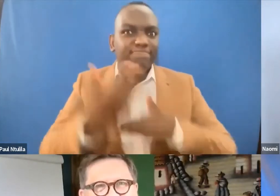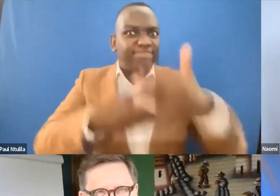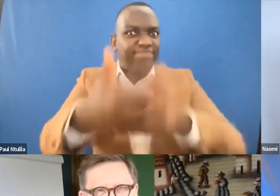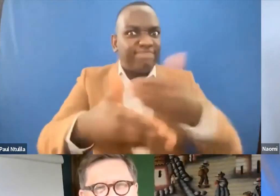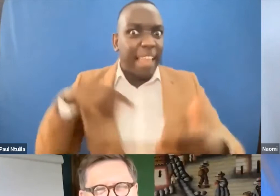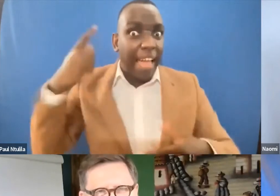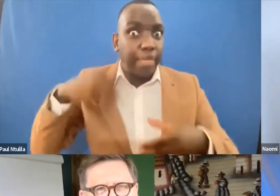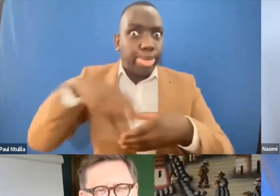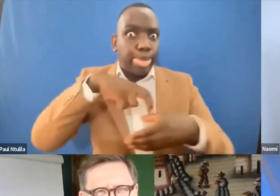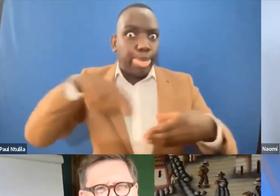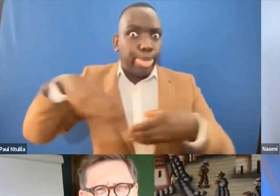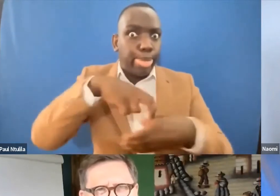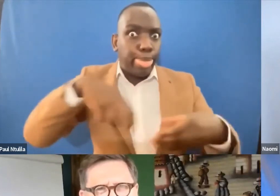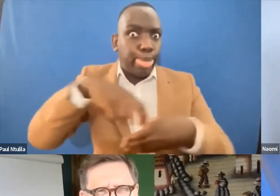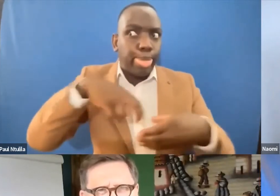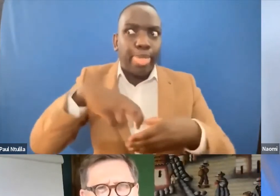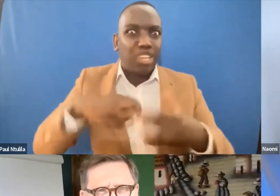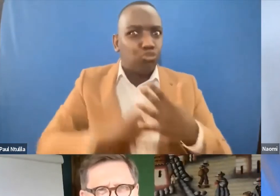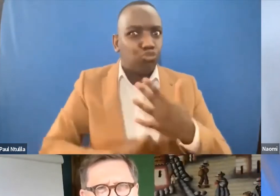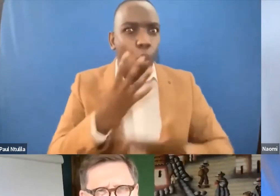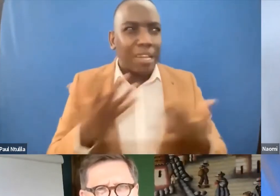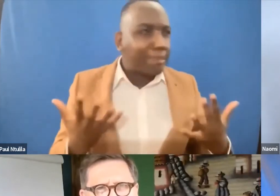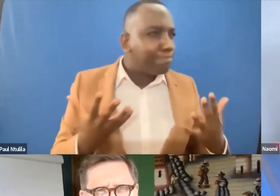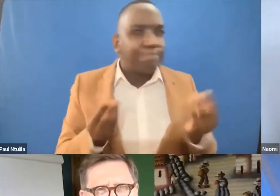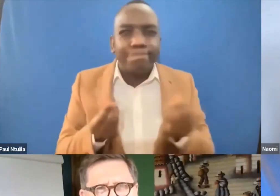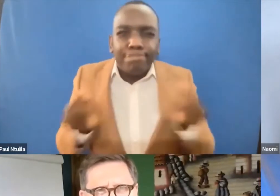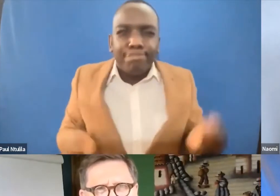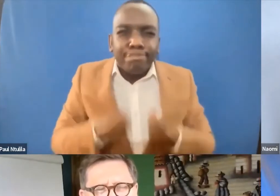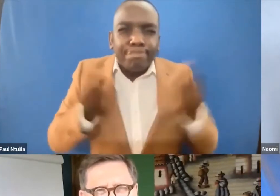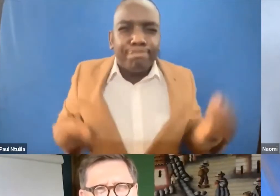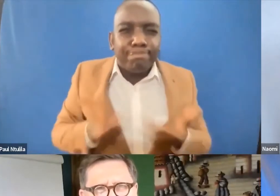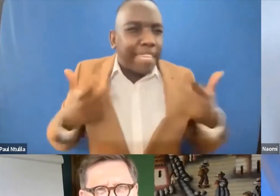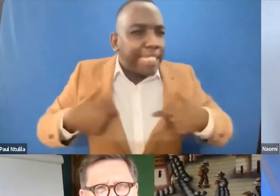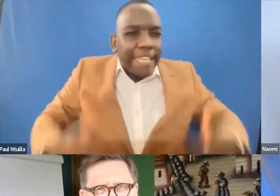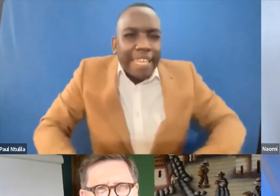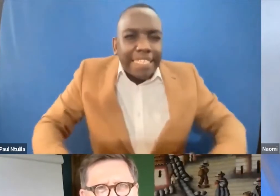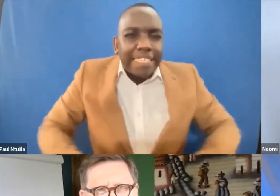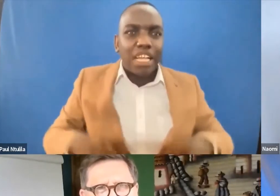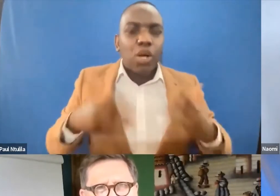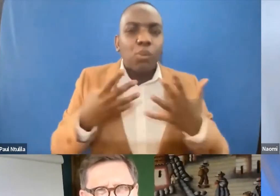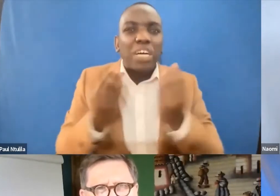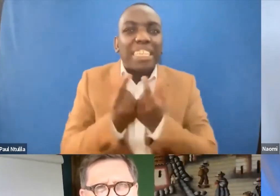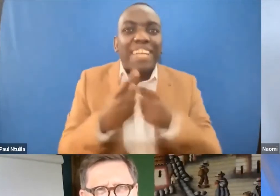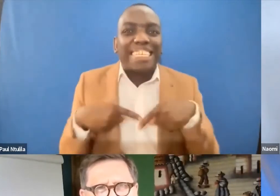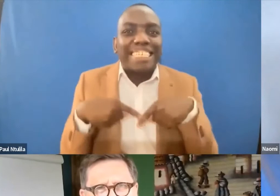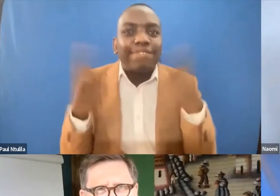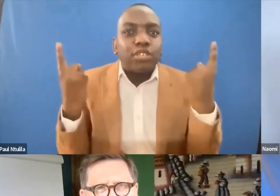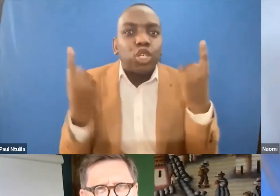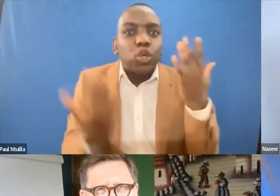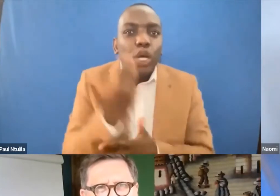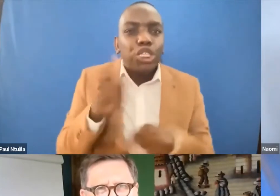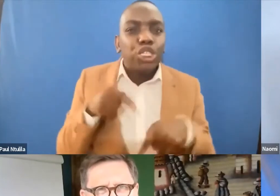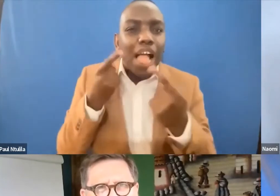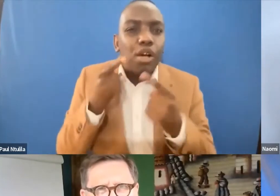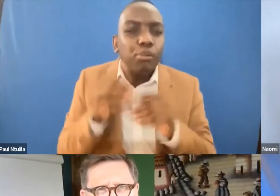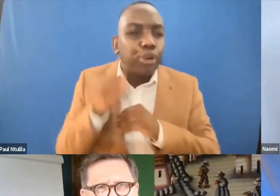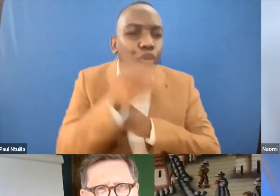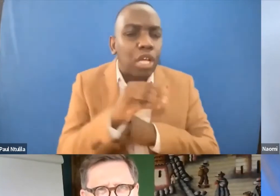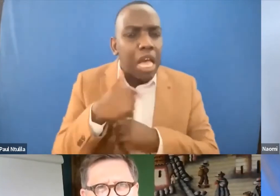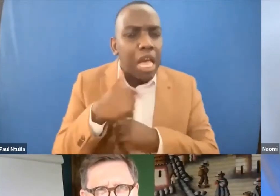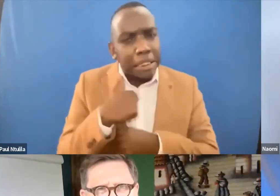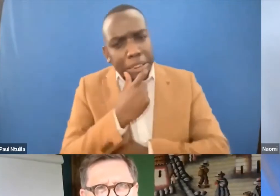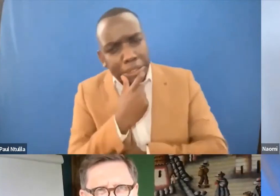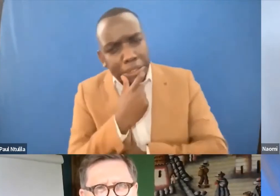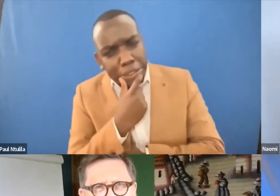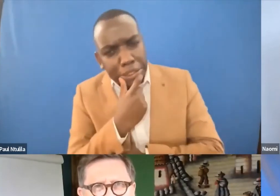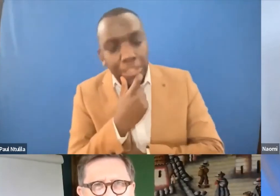I suppose one of them is that I had grown up in London. I've been in the same area for all of my life, and I'm starting to just feel a little bit in